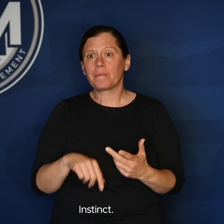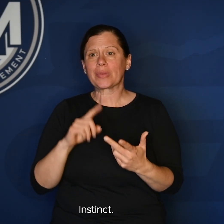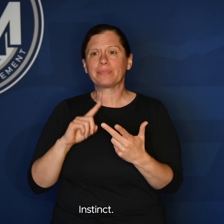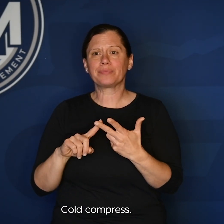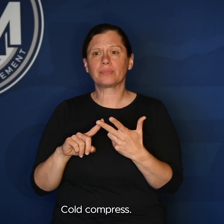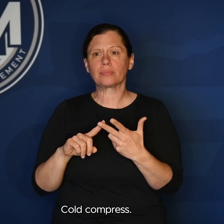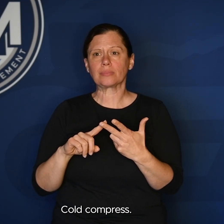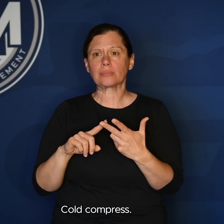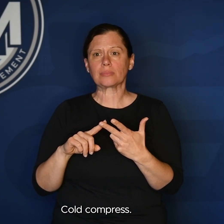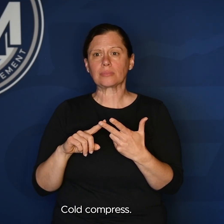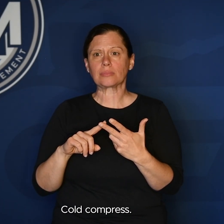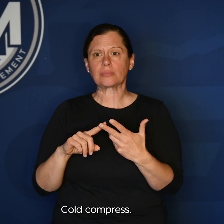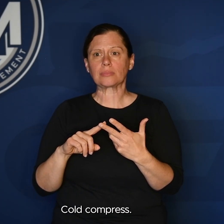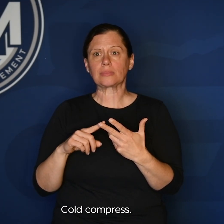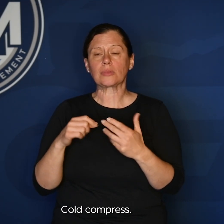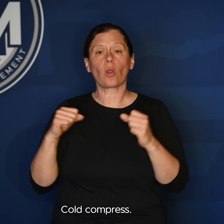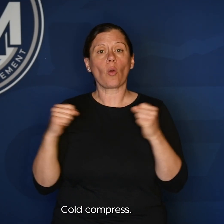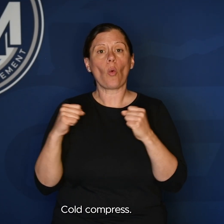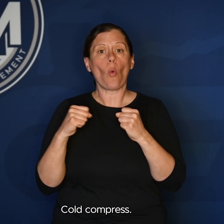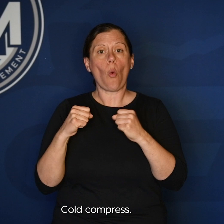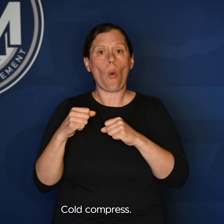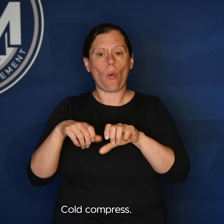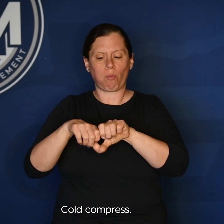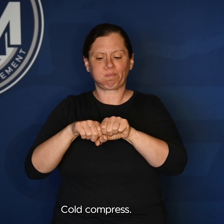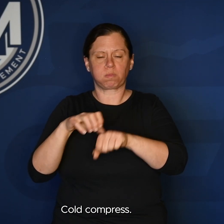instant cold compress,